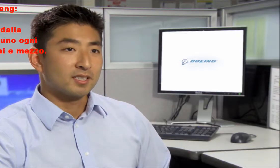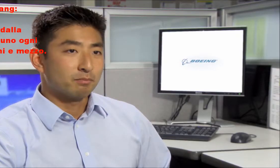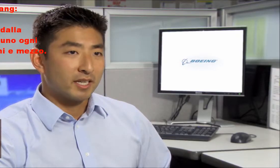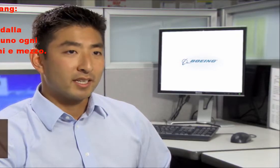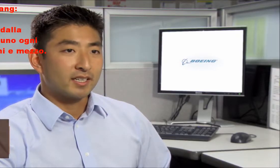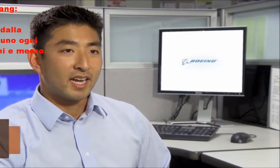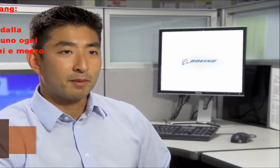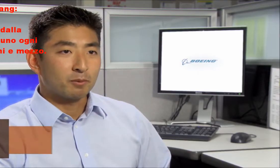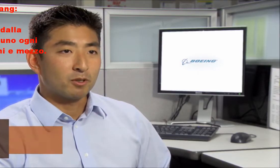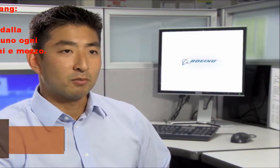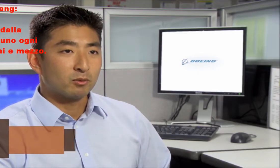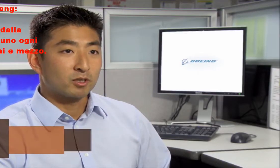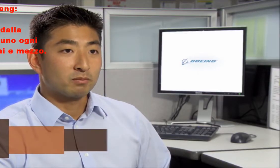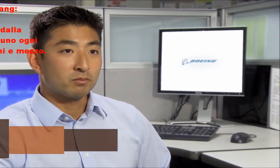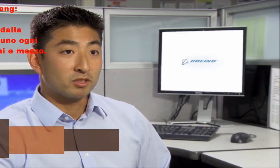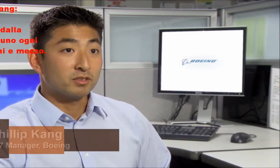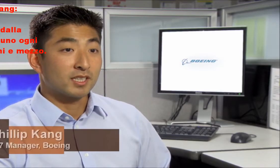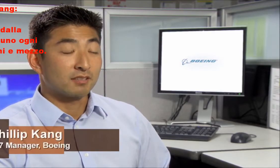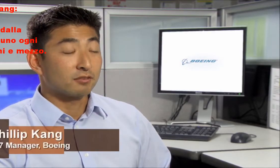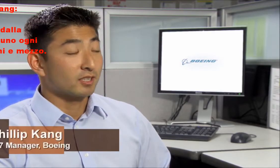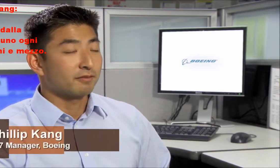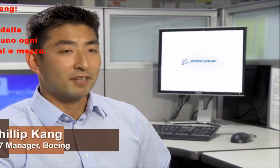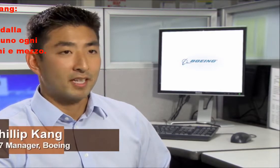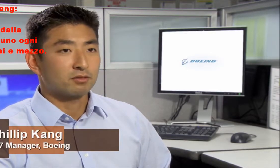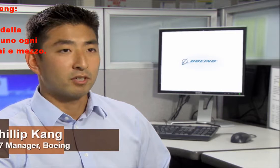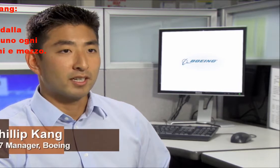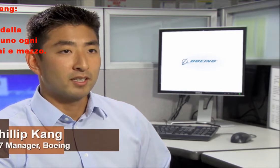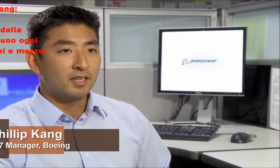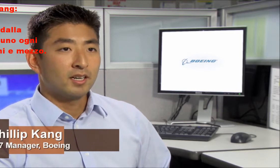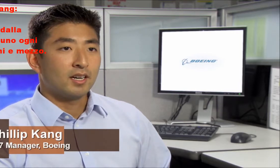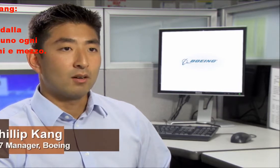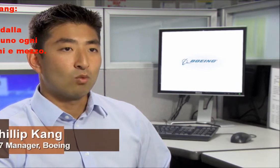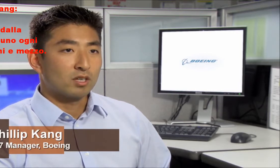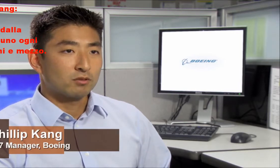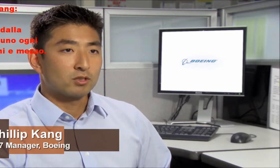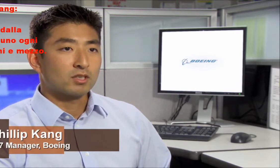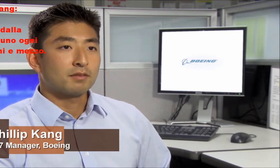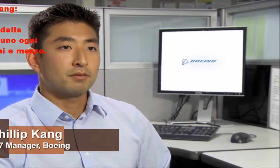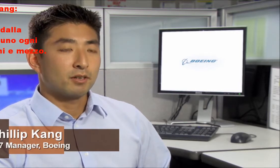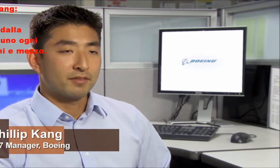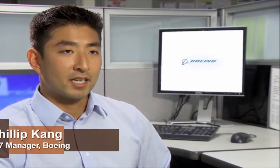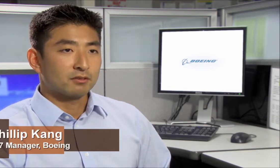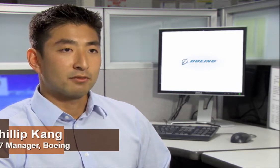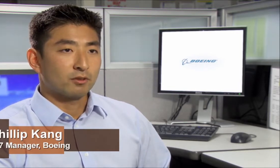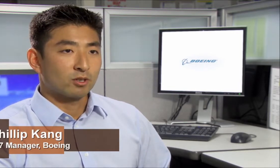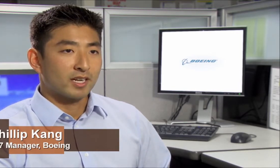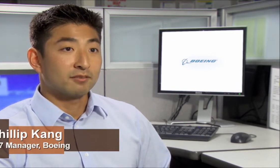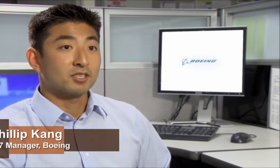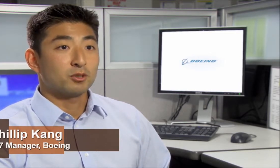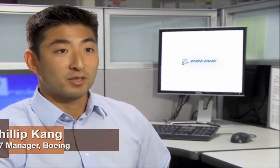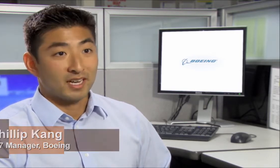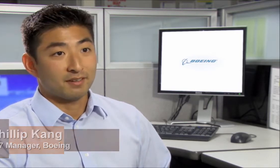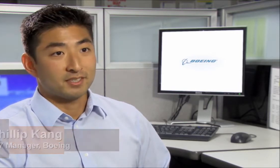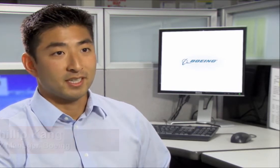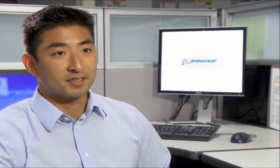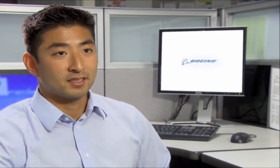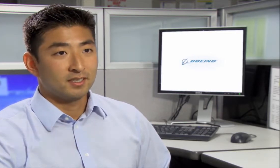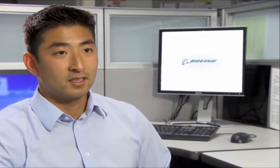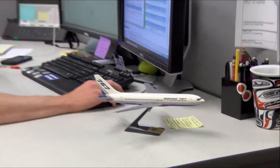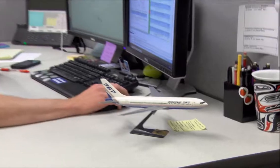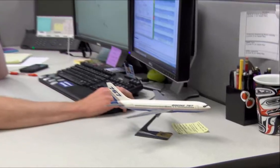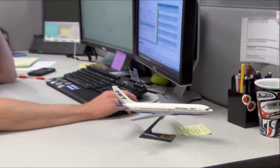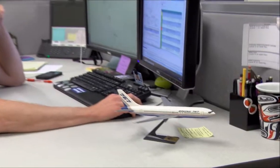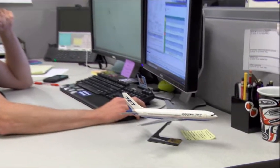Not only is it big and capable, but we're producing at a really fast rate. One rolls off of our factory floor every 2.5